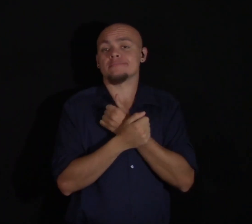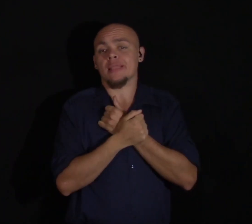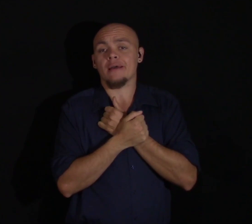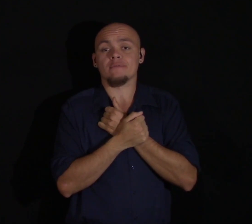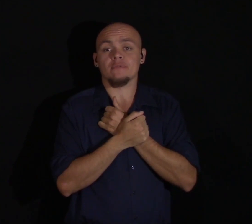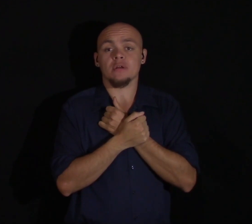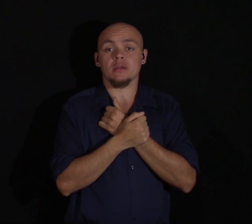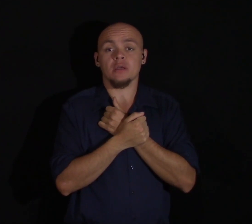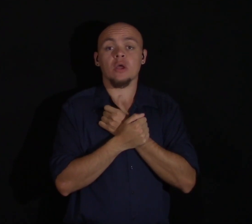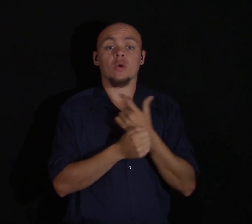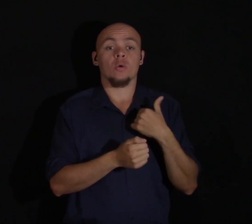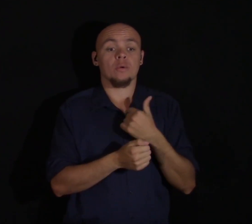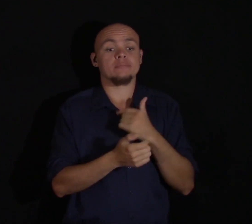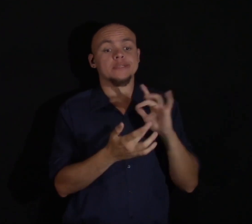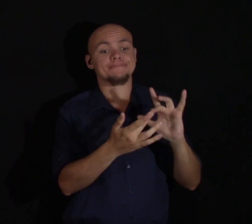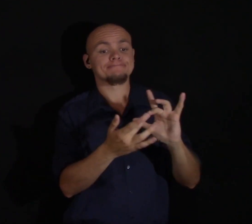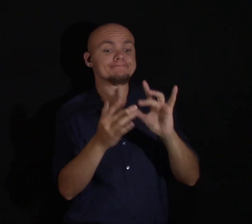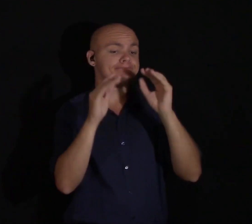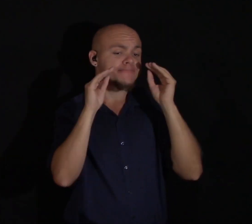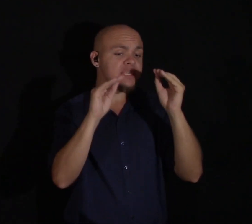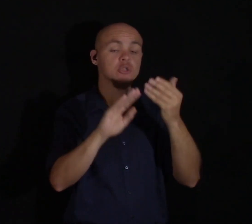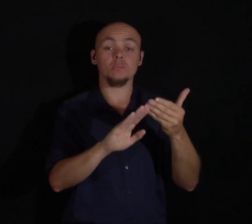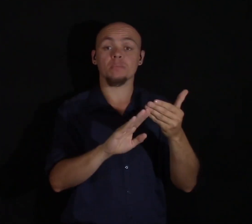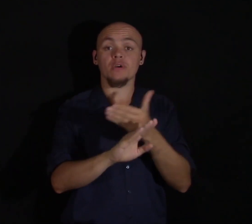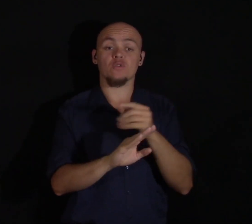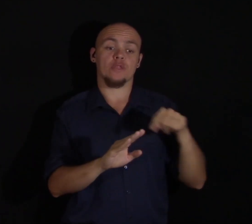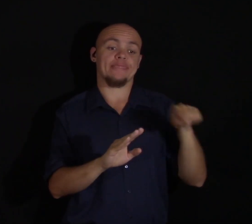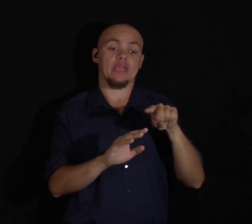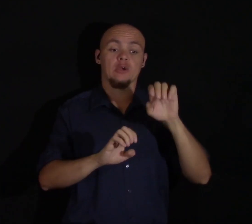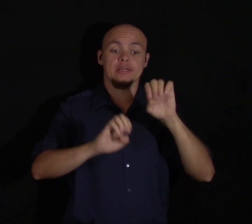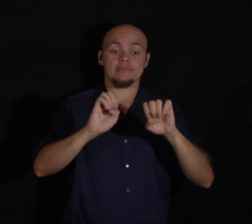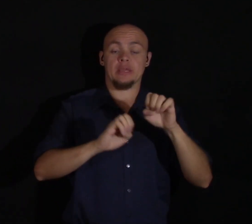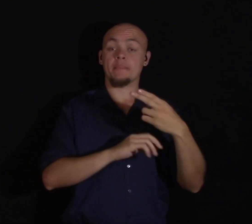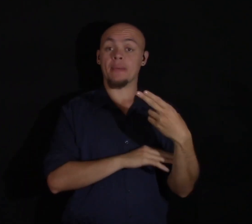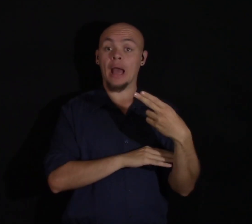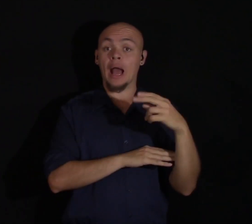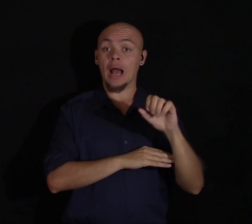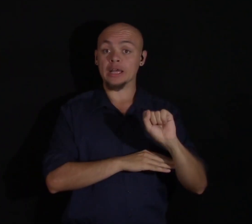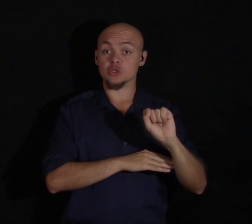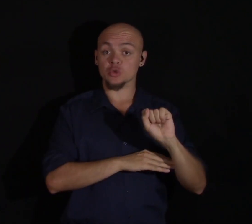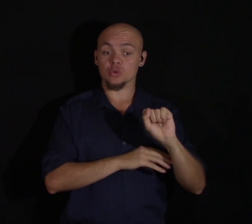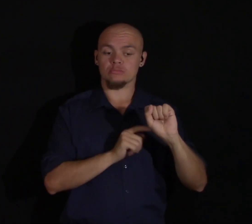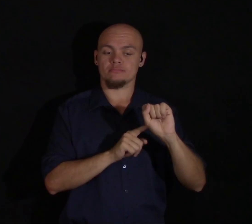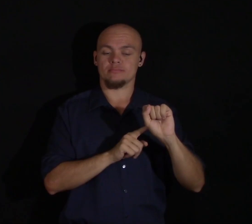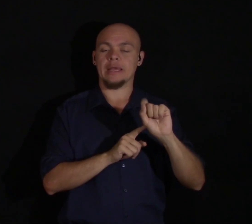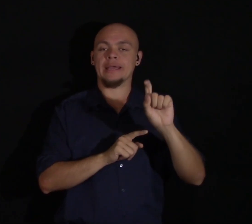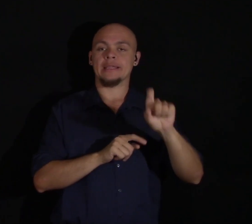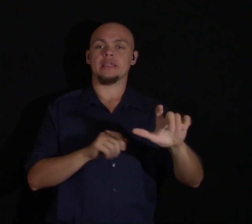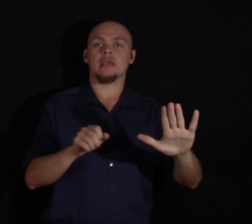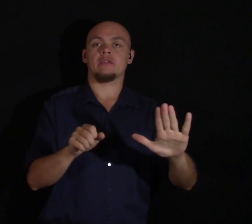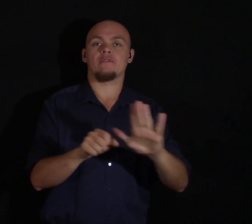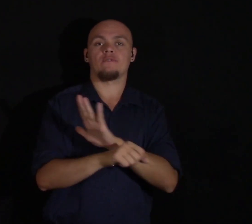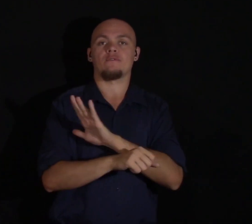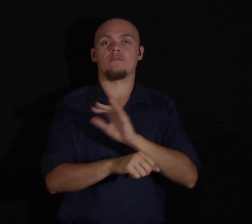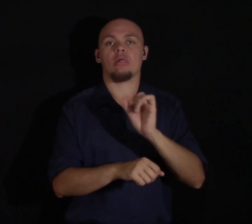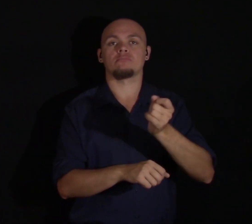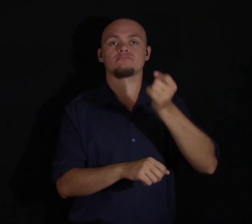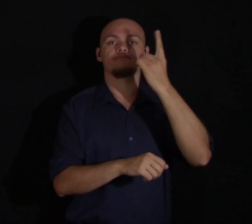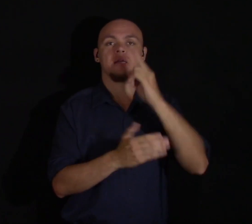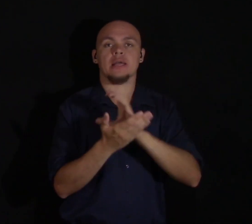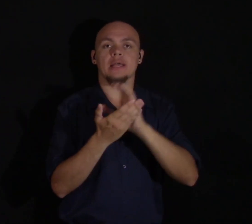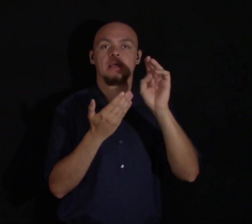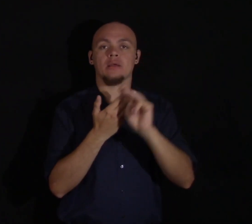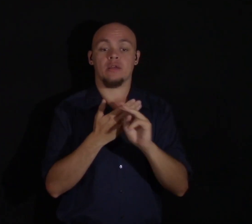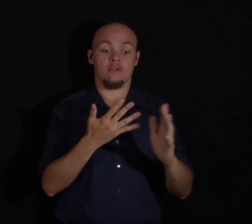start experimenting. By the time they hit high school, we need full-blown curriculum,